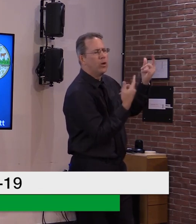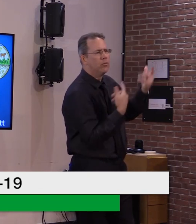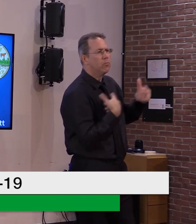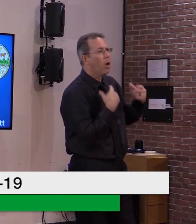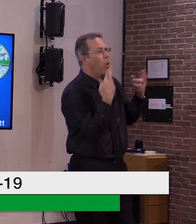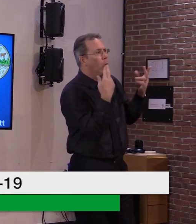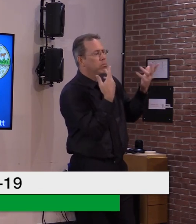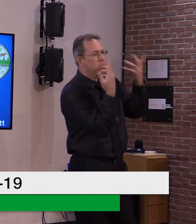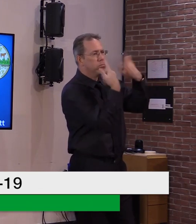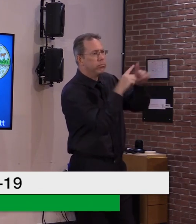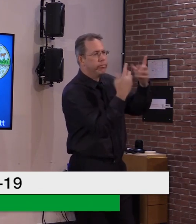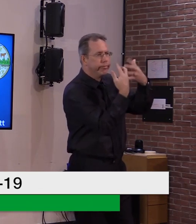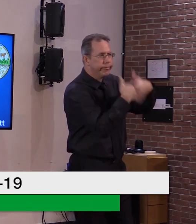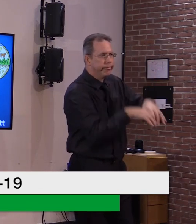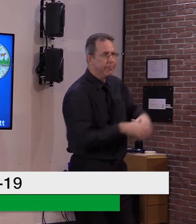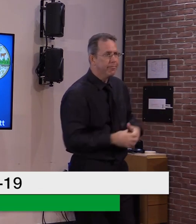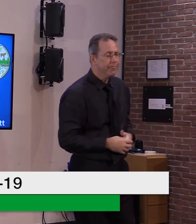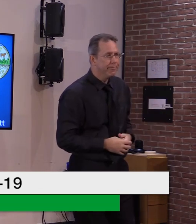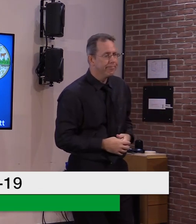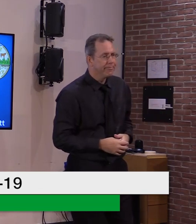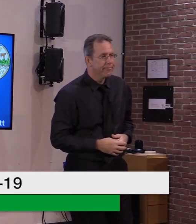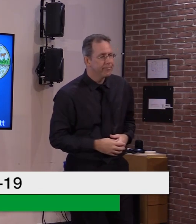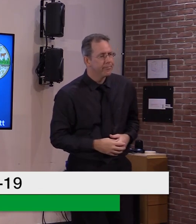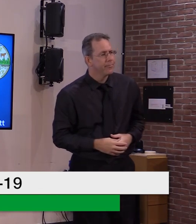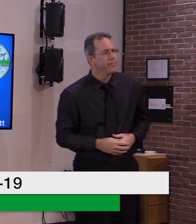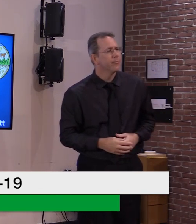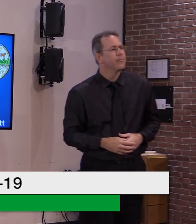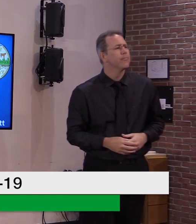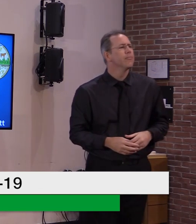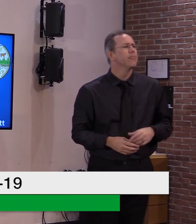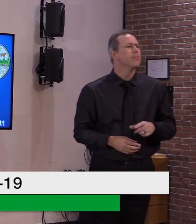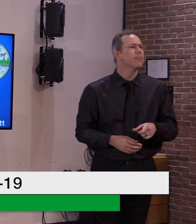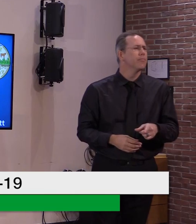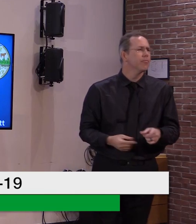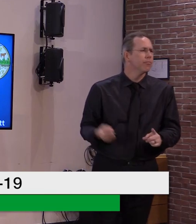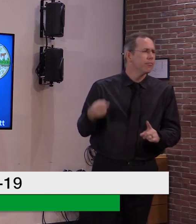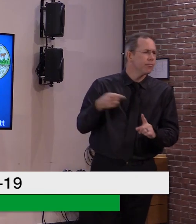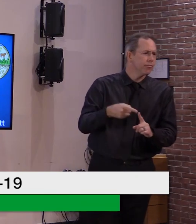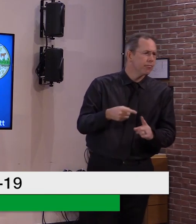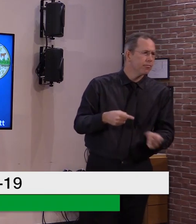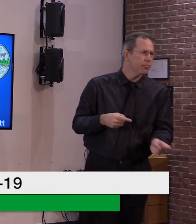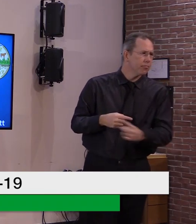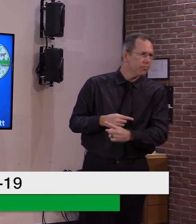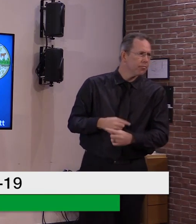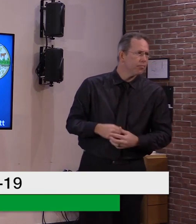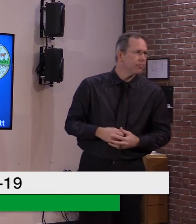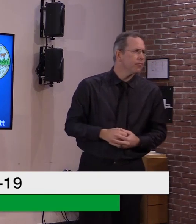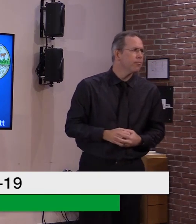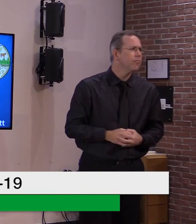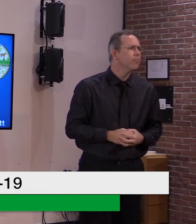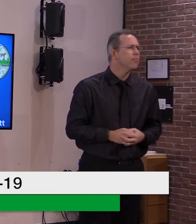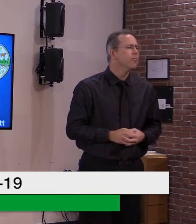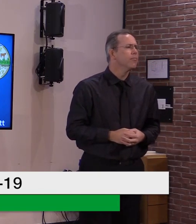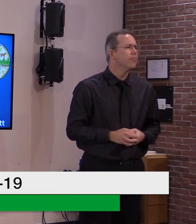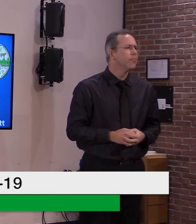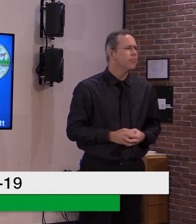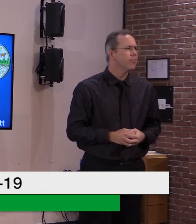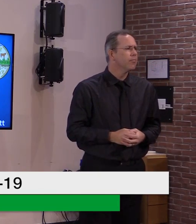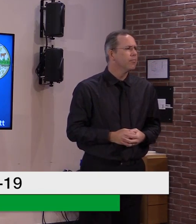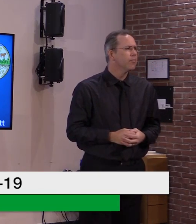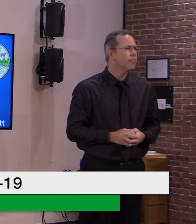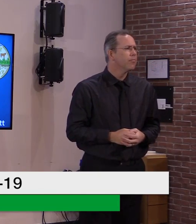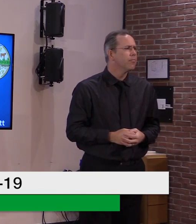okay speaking of uh communication have you had any regarding a potential sanders cabinet appointment no